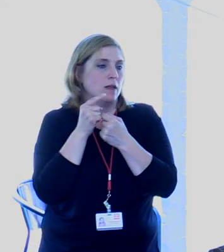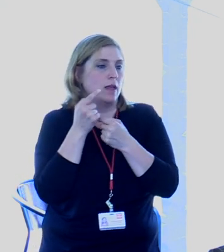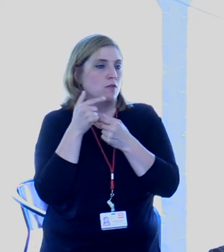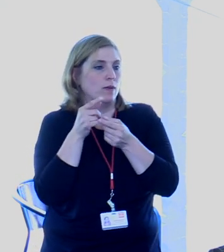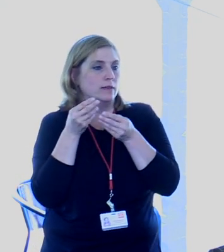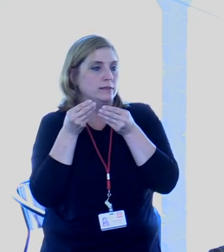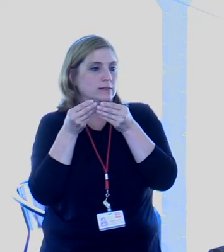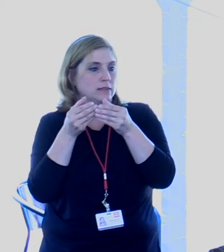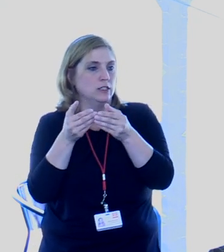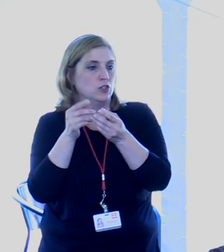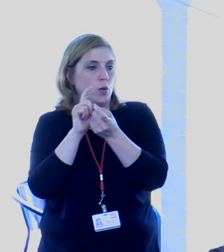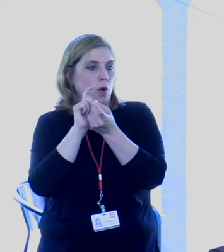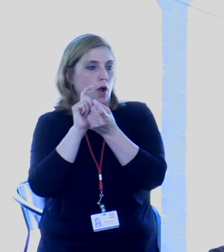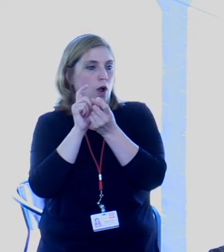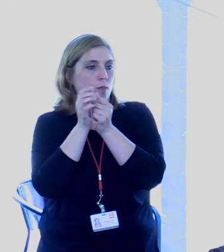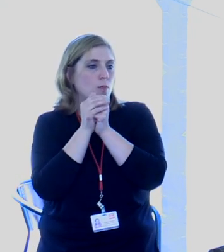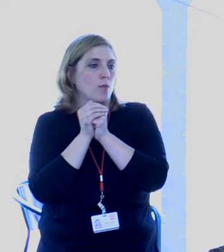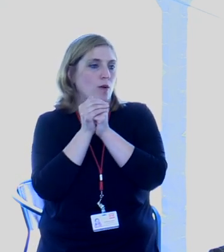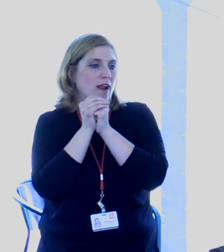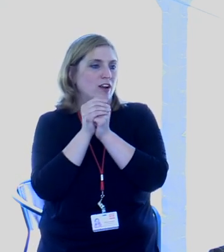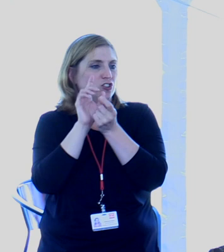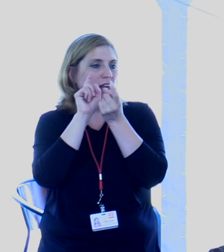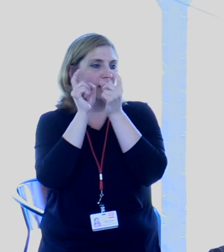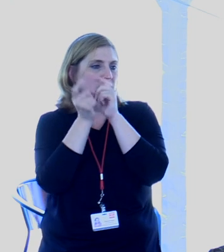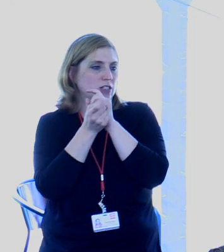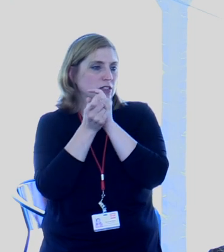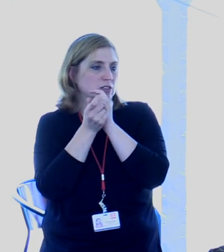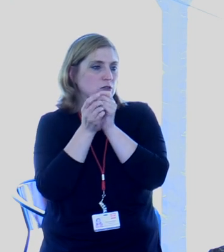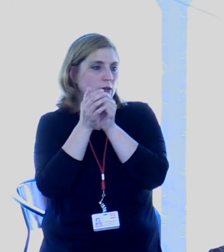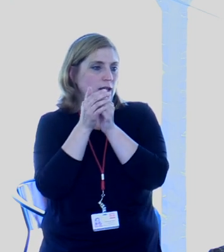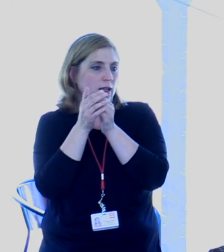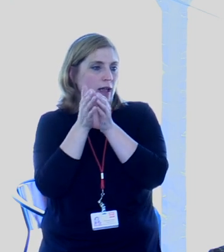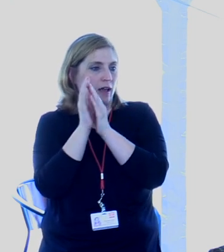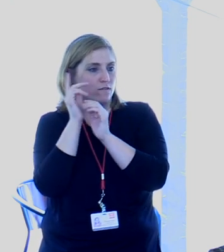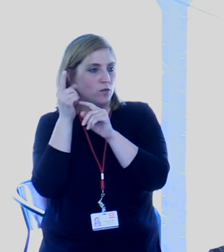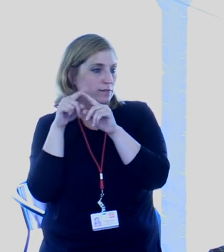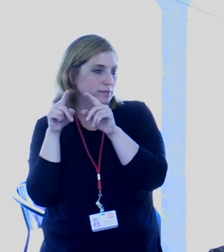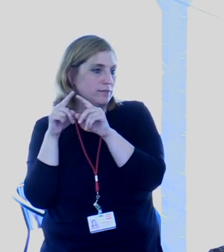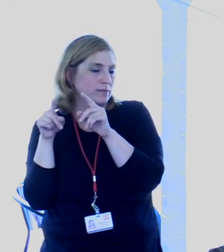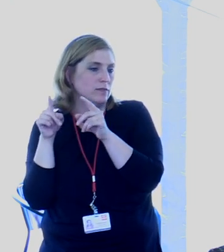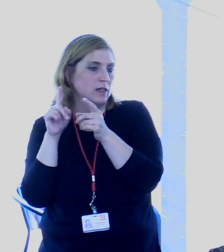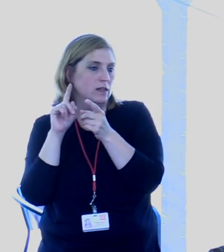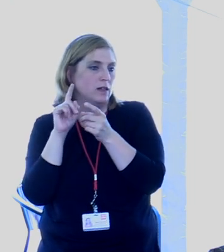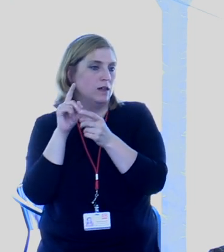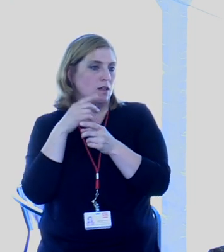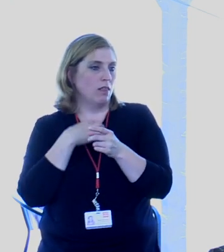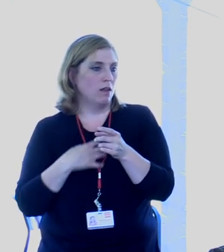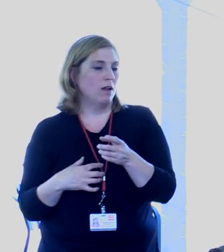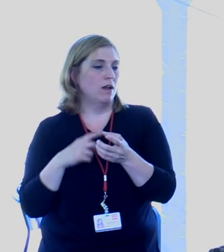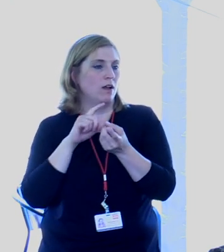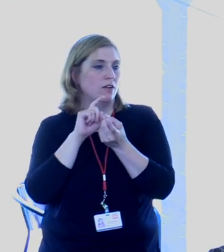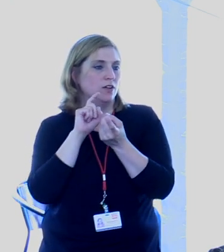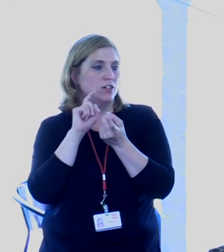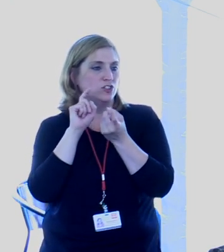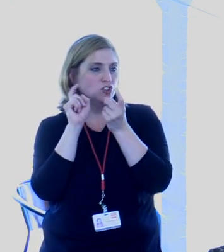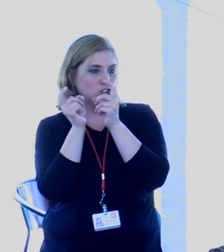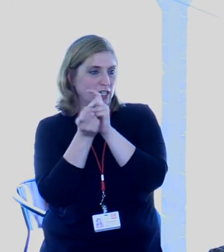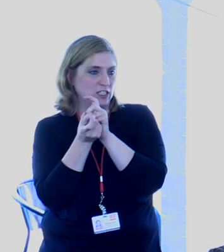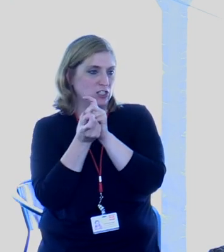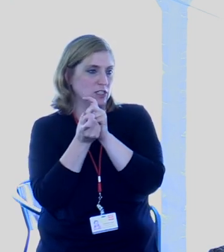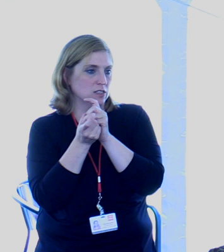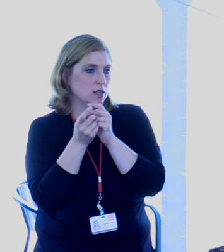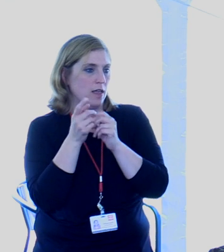in prayer, our prayer changes. Our request changes. Our desire changes. And as our desire